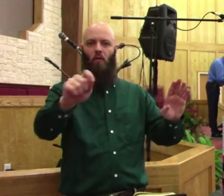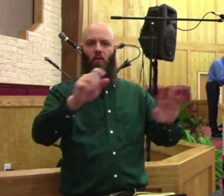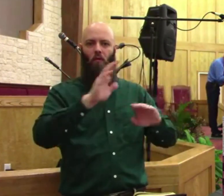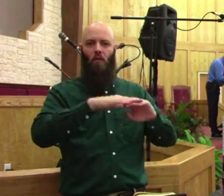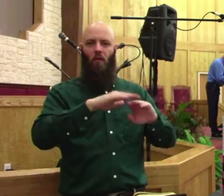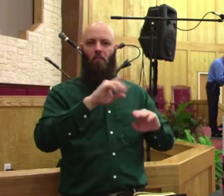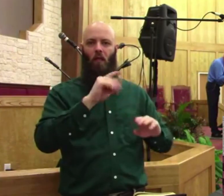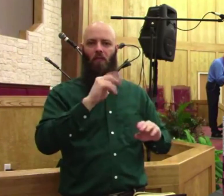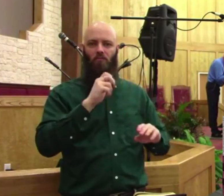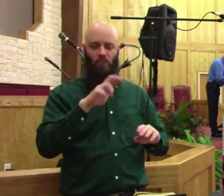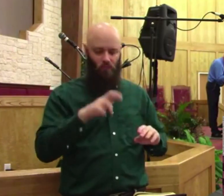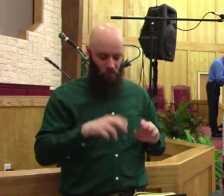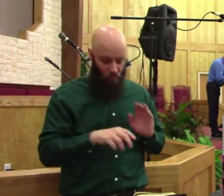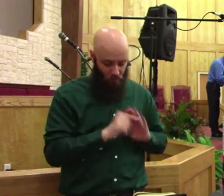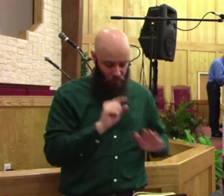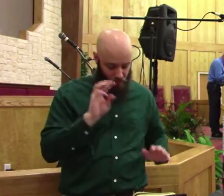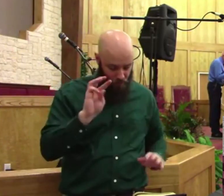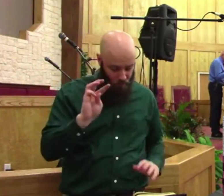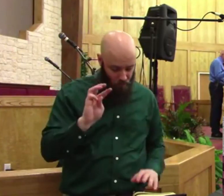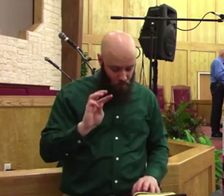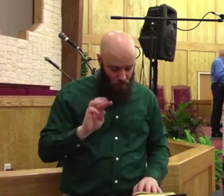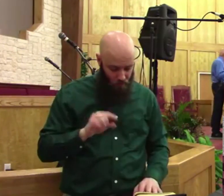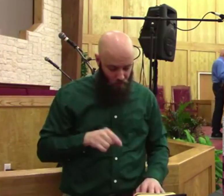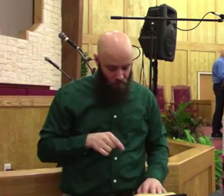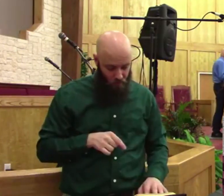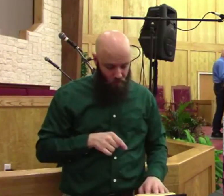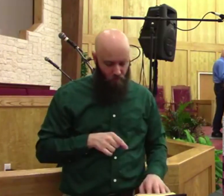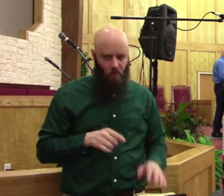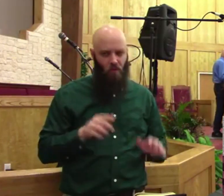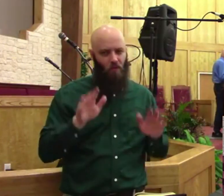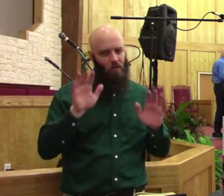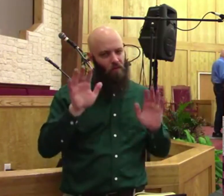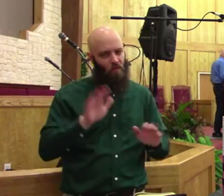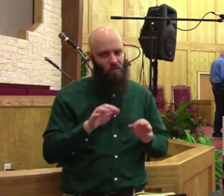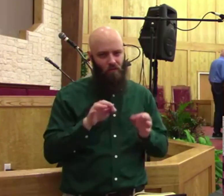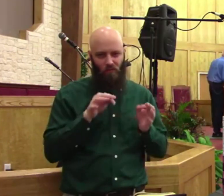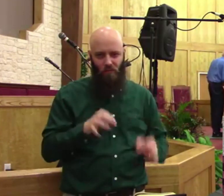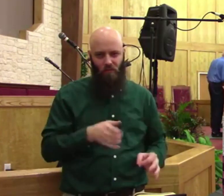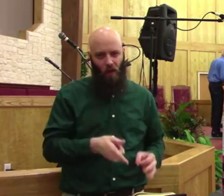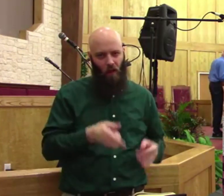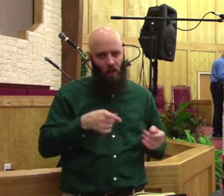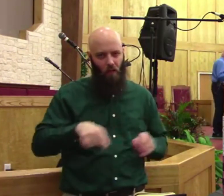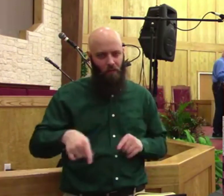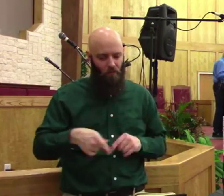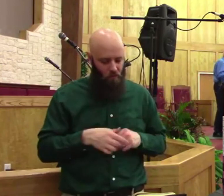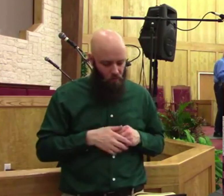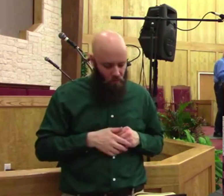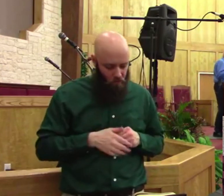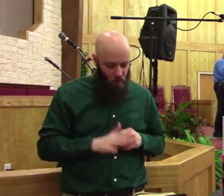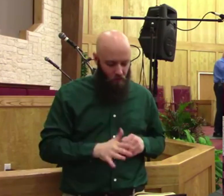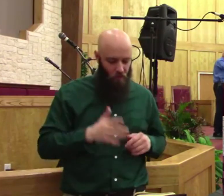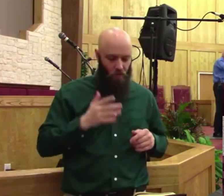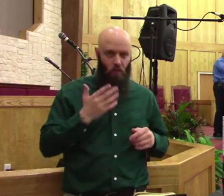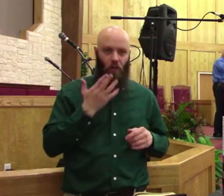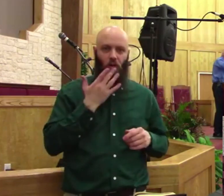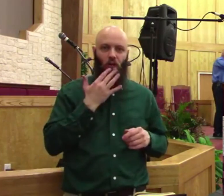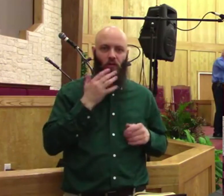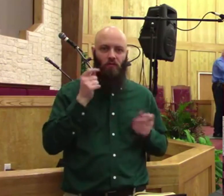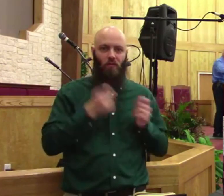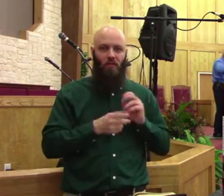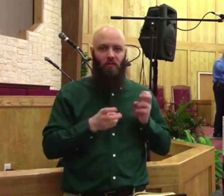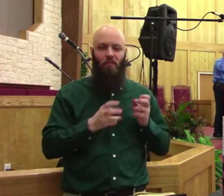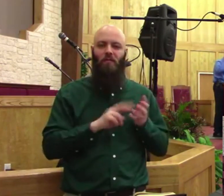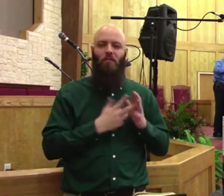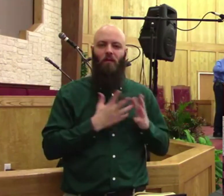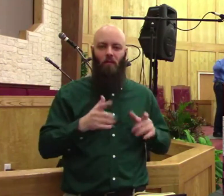6, and the king's, this is a great description of what happens. His color changed, you know, all the blood